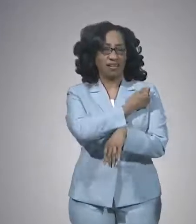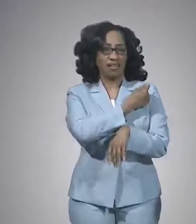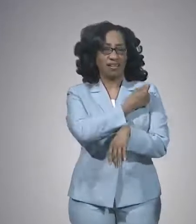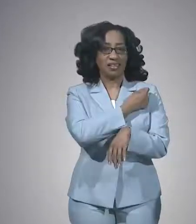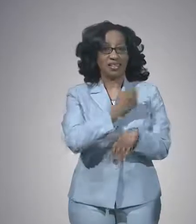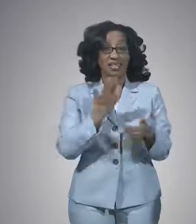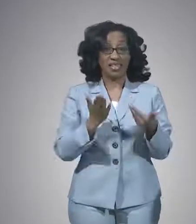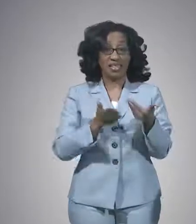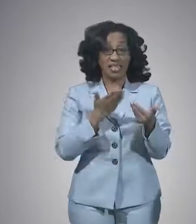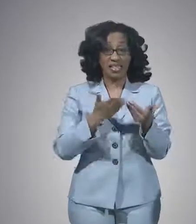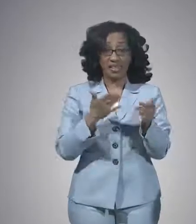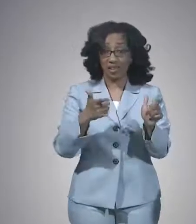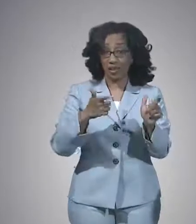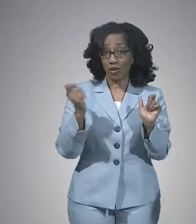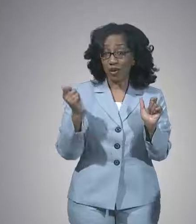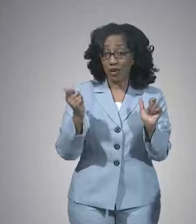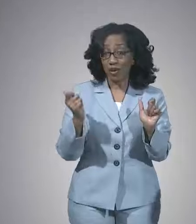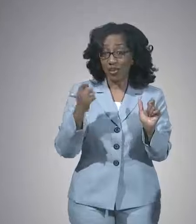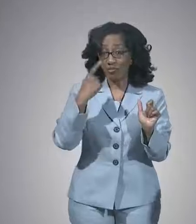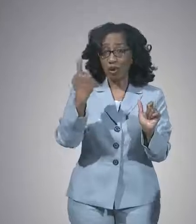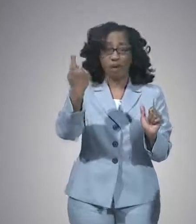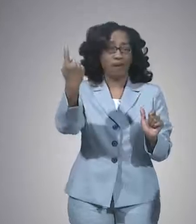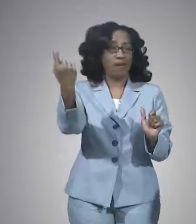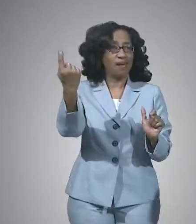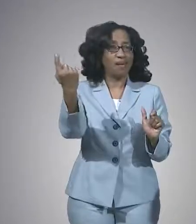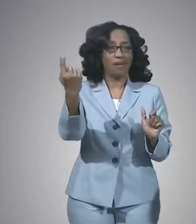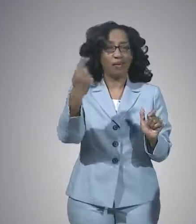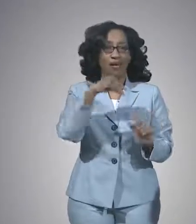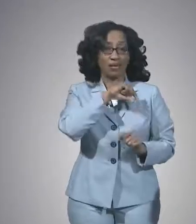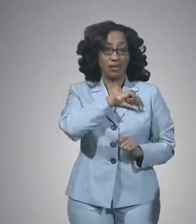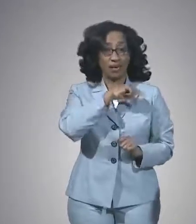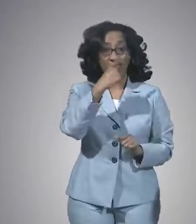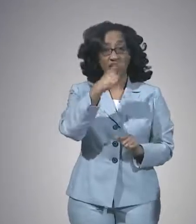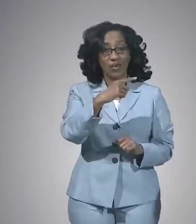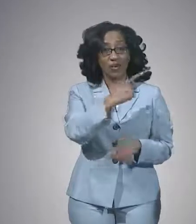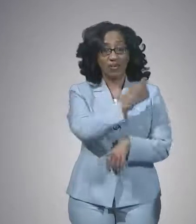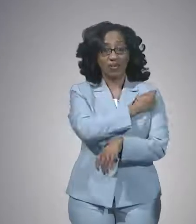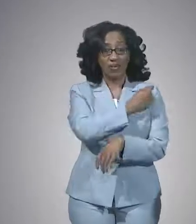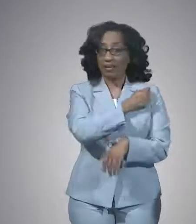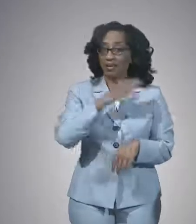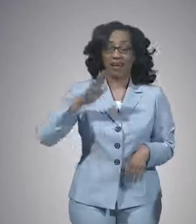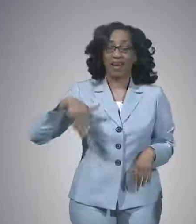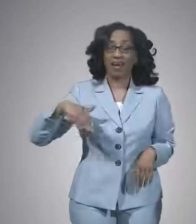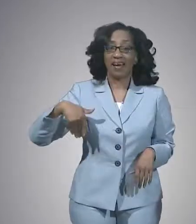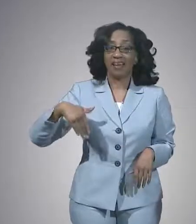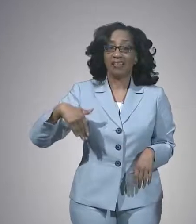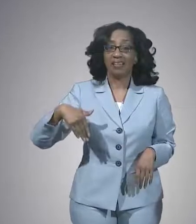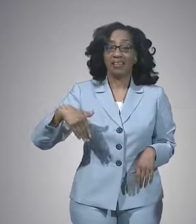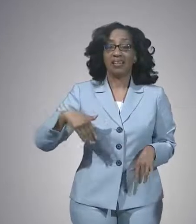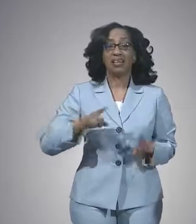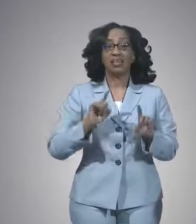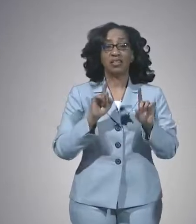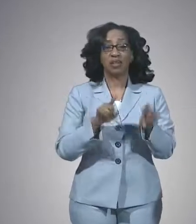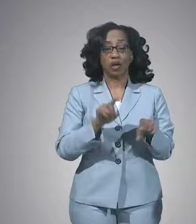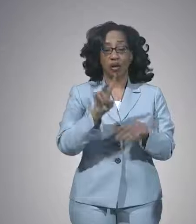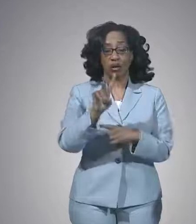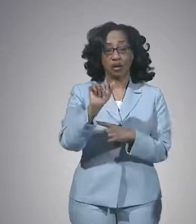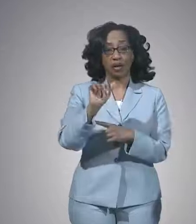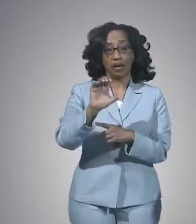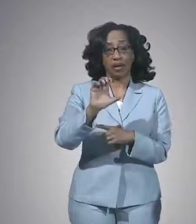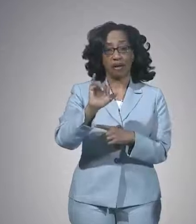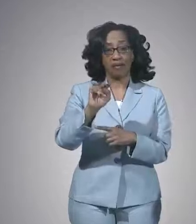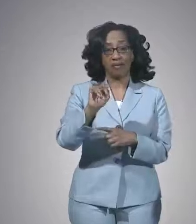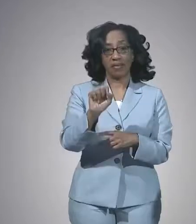The easiest and quickest way for anybody who is eligible to be vaccinated that hasn't been vaccinated is to go to